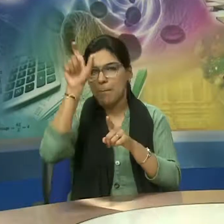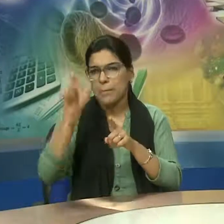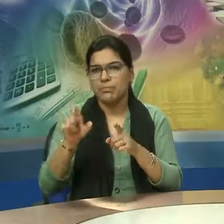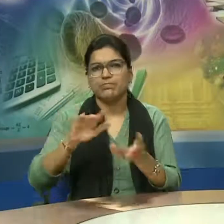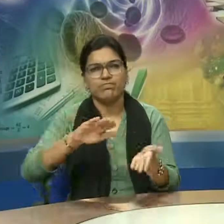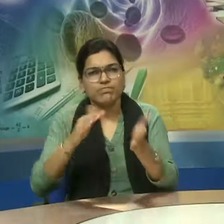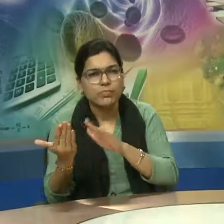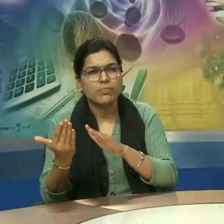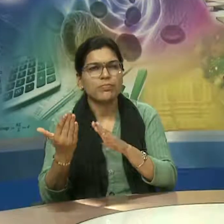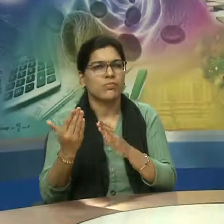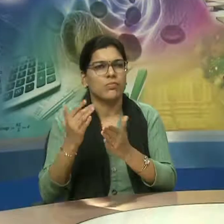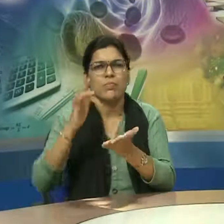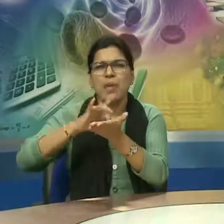We begin to learn